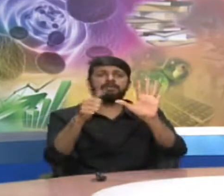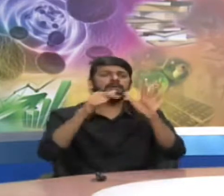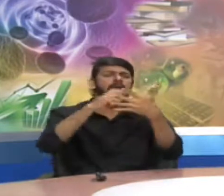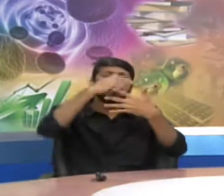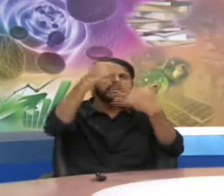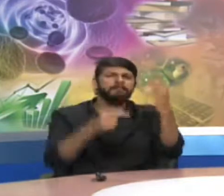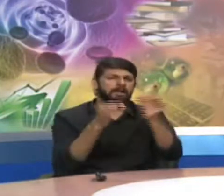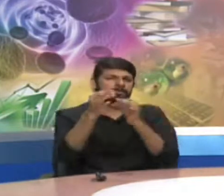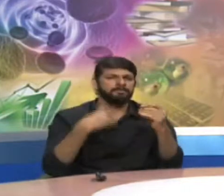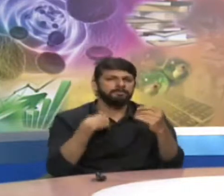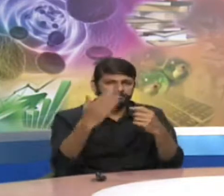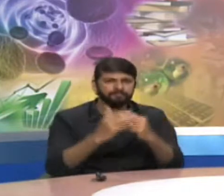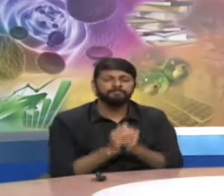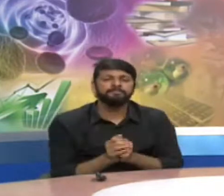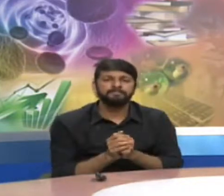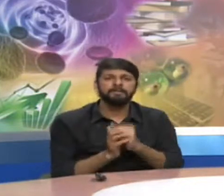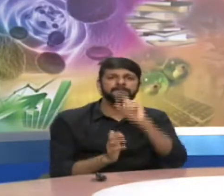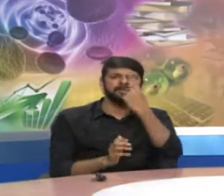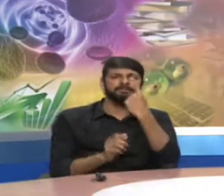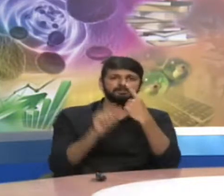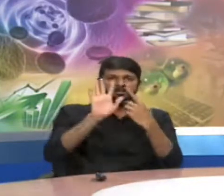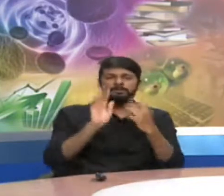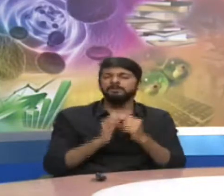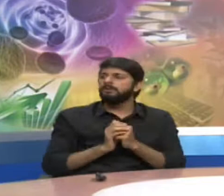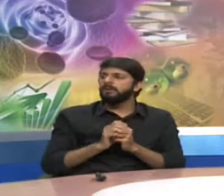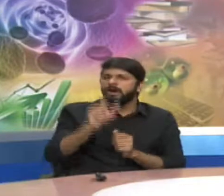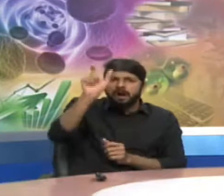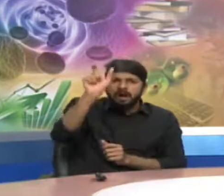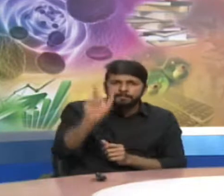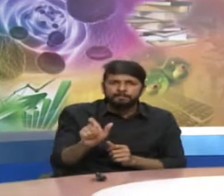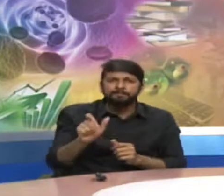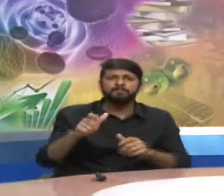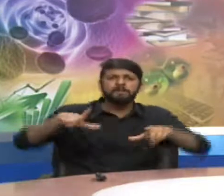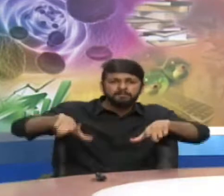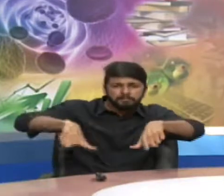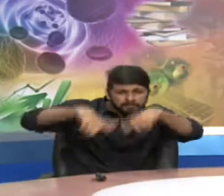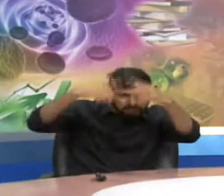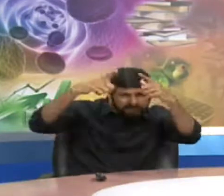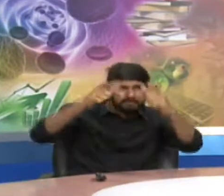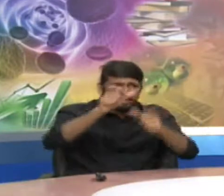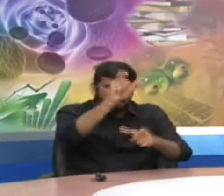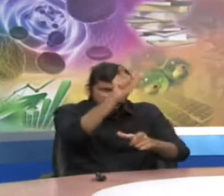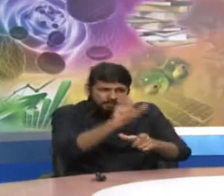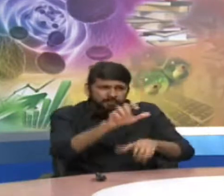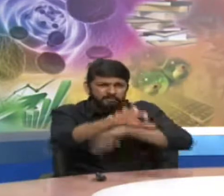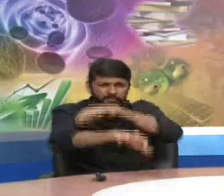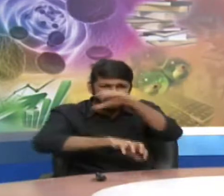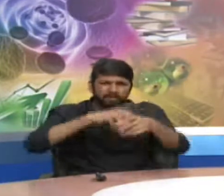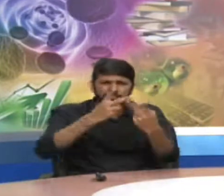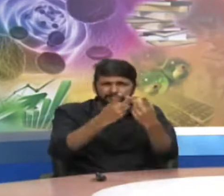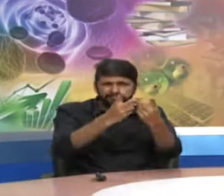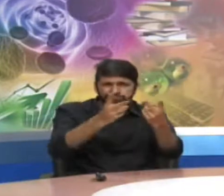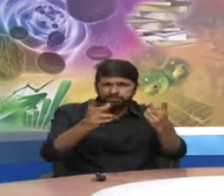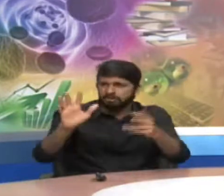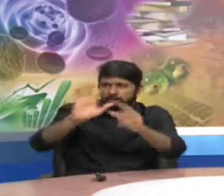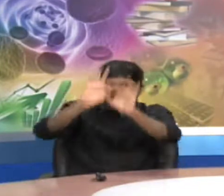So there are 6 rules. I will explain you what are the 6 rules. First rule is